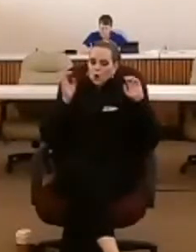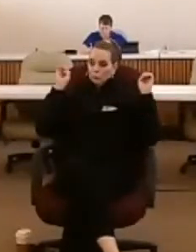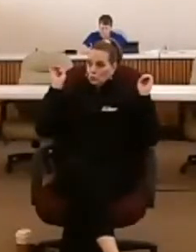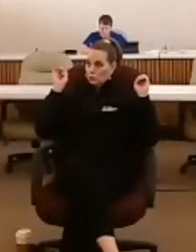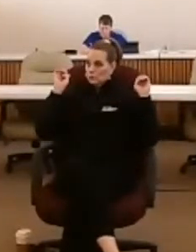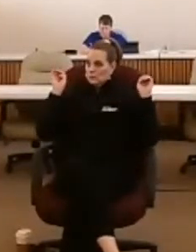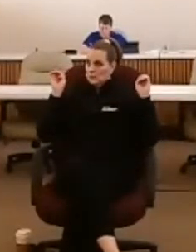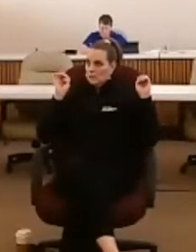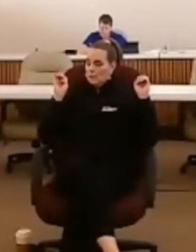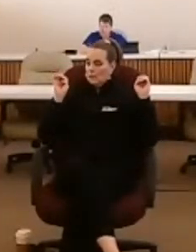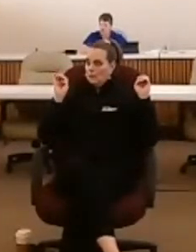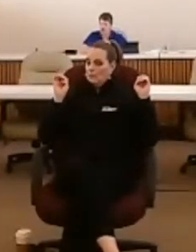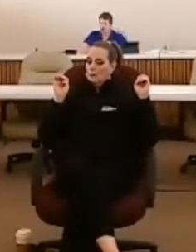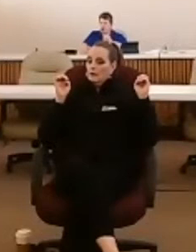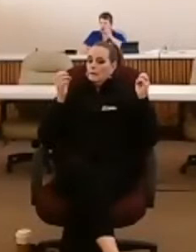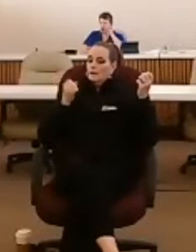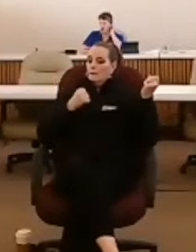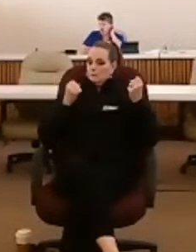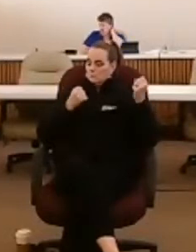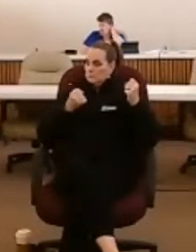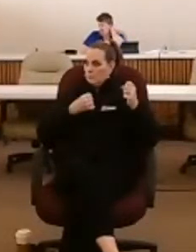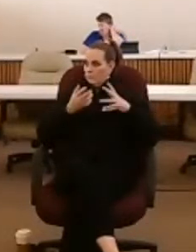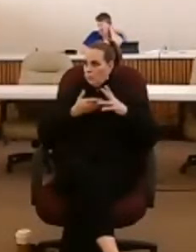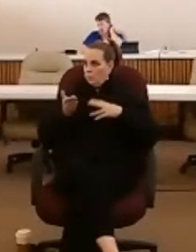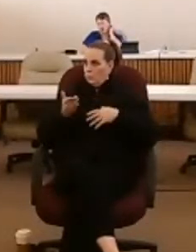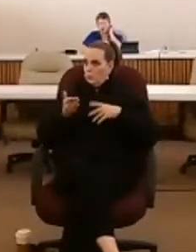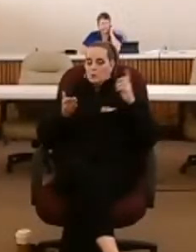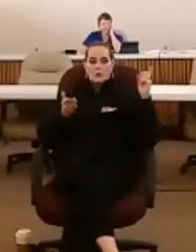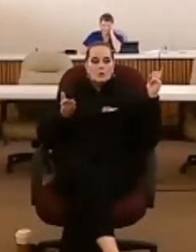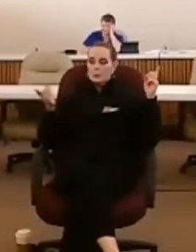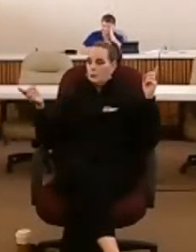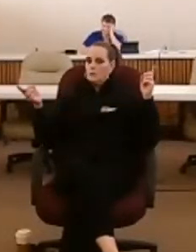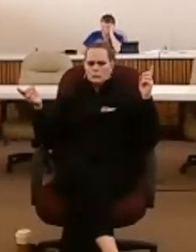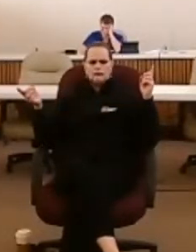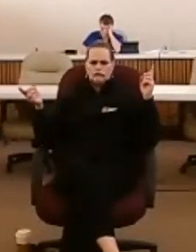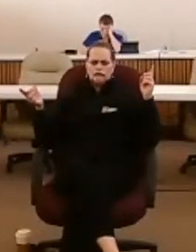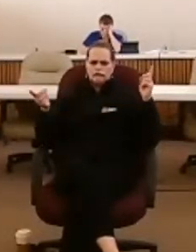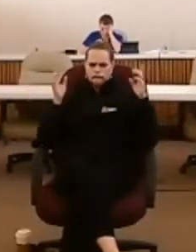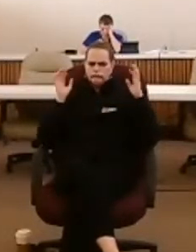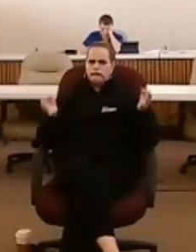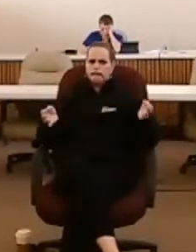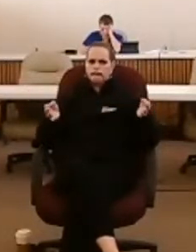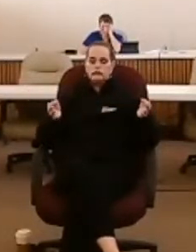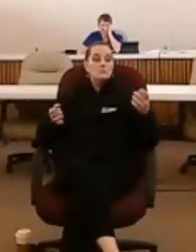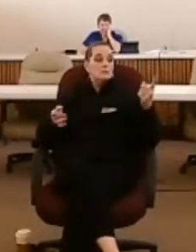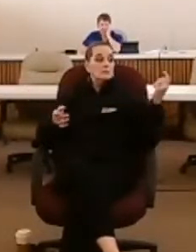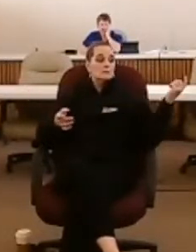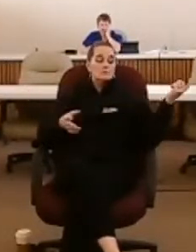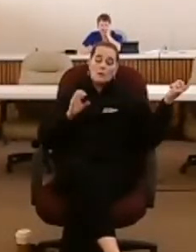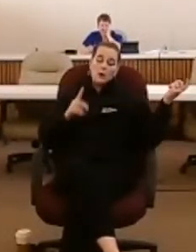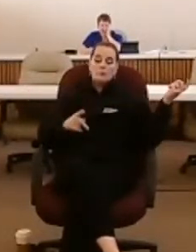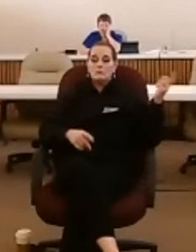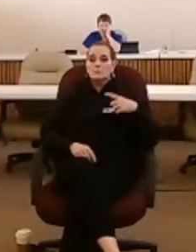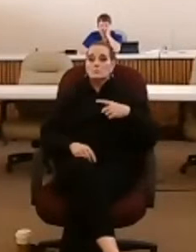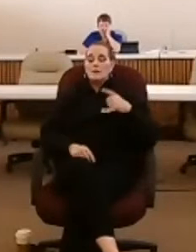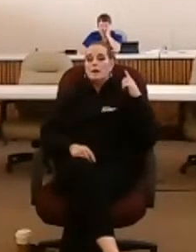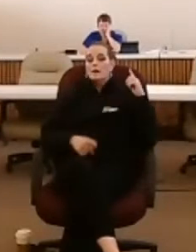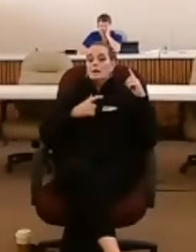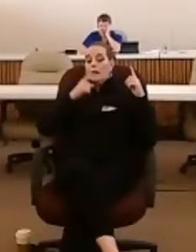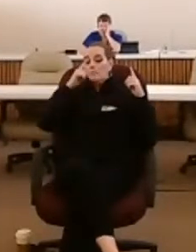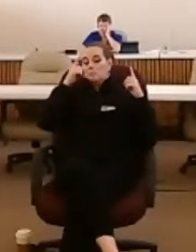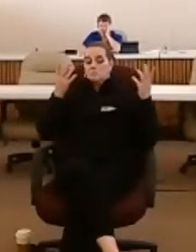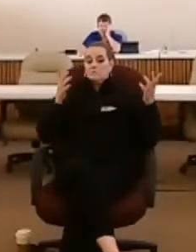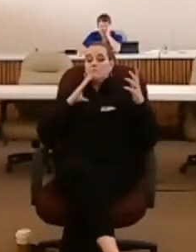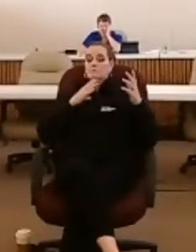able to get around that circle? Absolutely. Okay. Okay. Thanks. Yeah, so that's. I all. think that sounds like